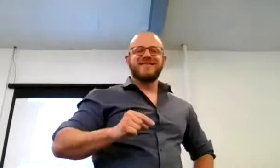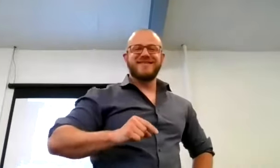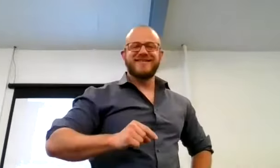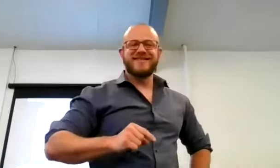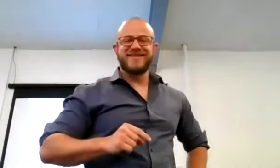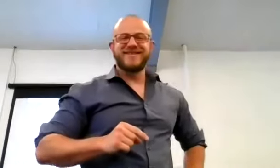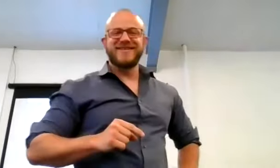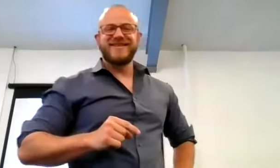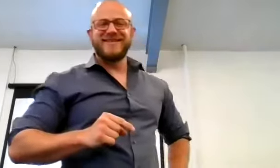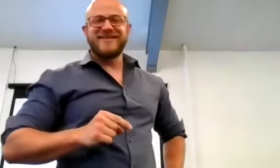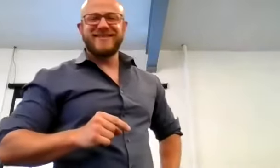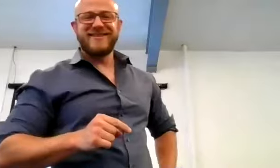It's Earth, Wind, and Fire.